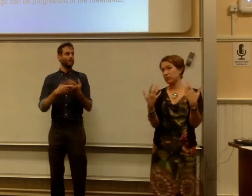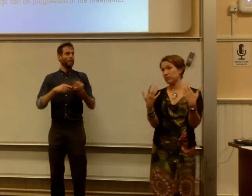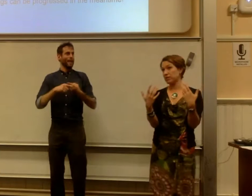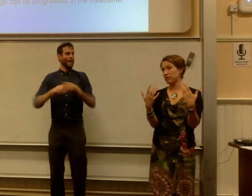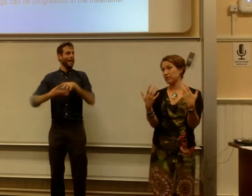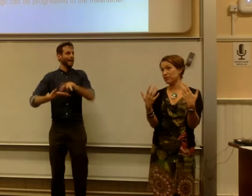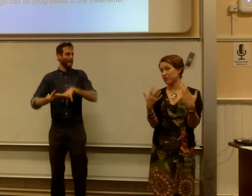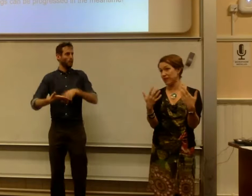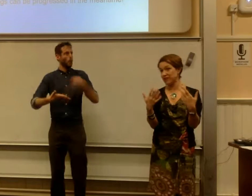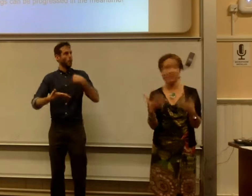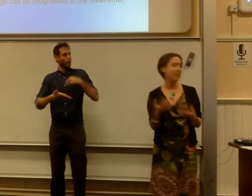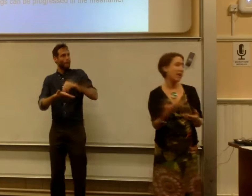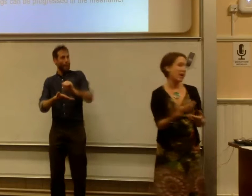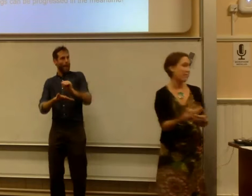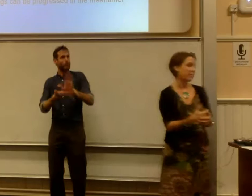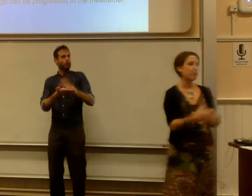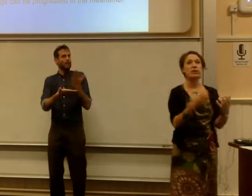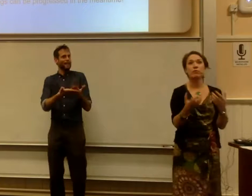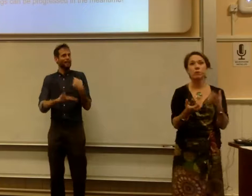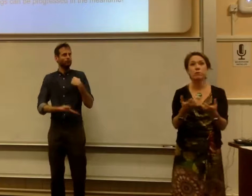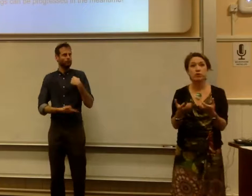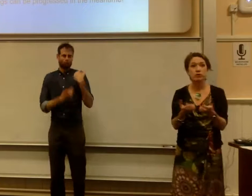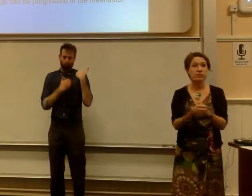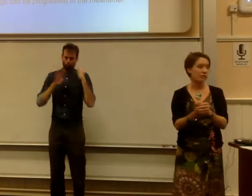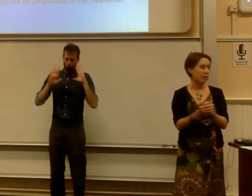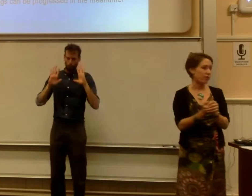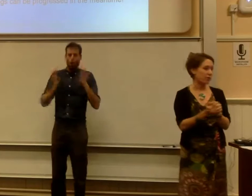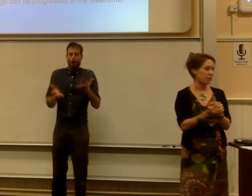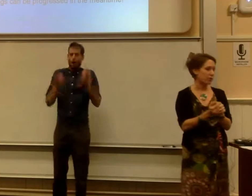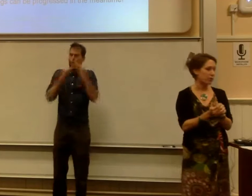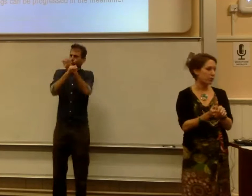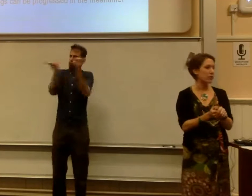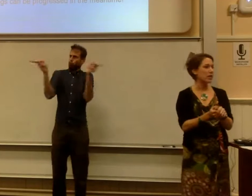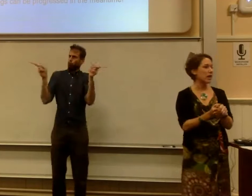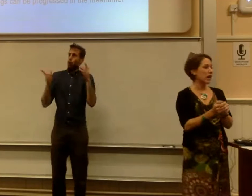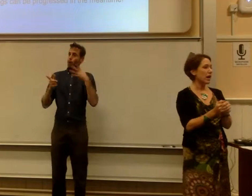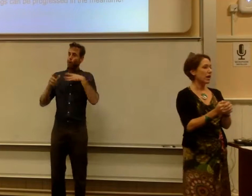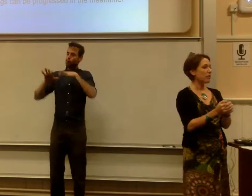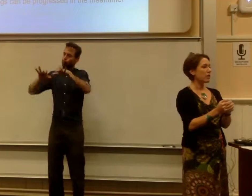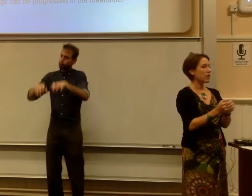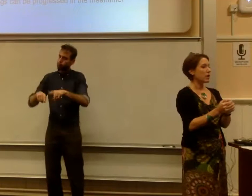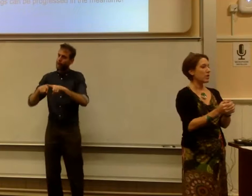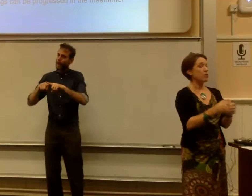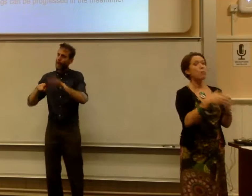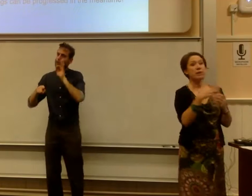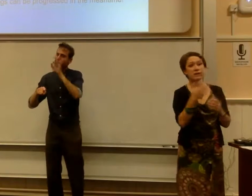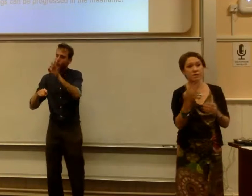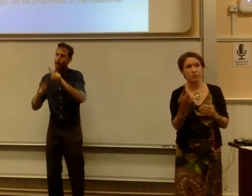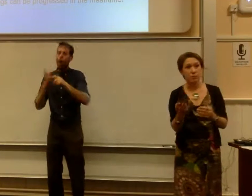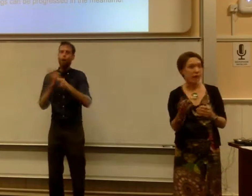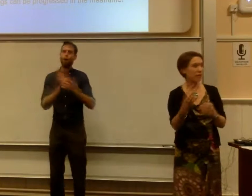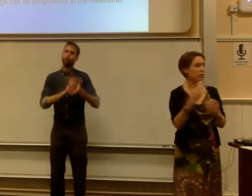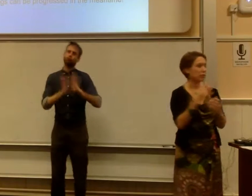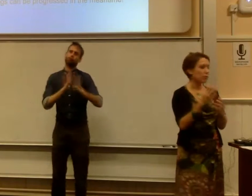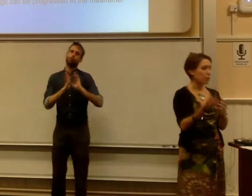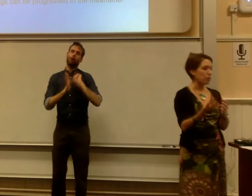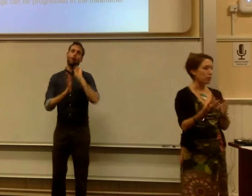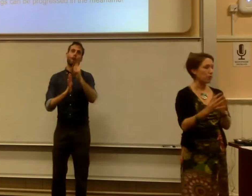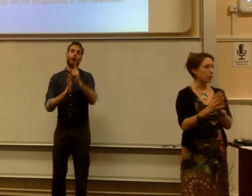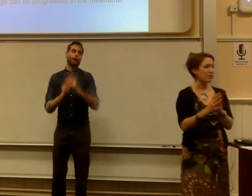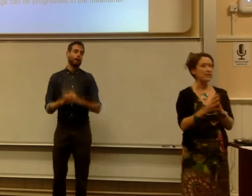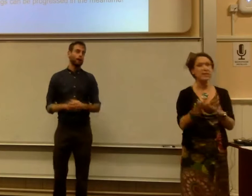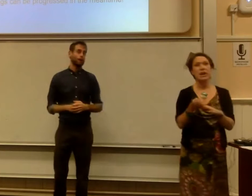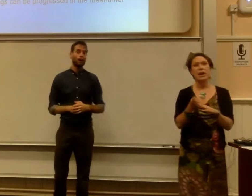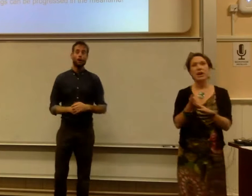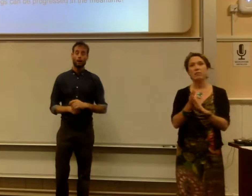we would obviously so we're giving people choice as far as possible. There will be an interview panel with 4